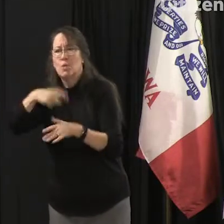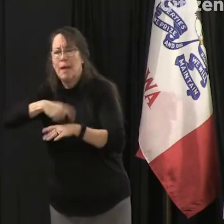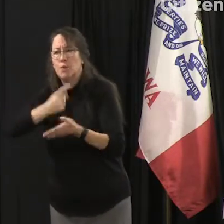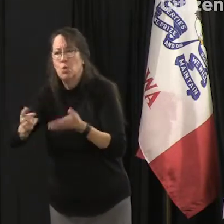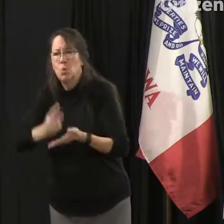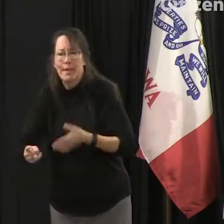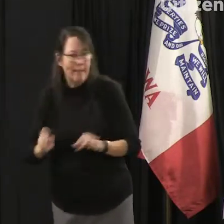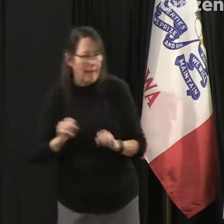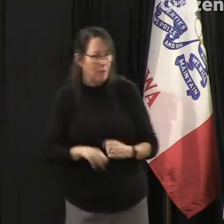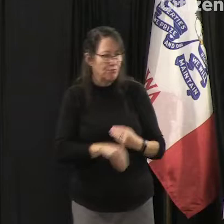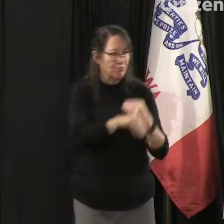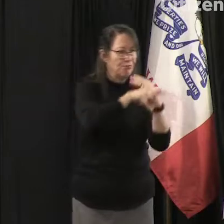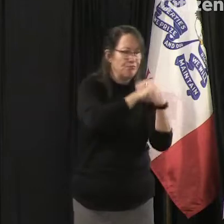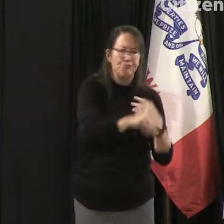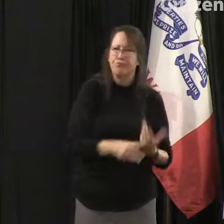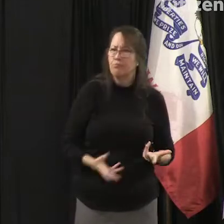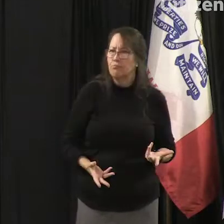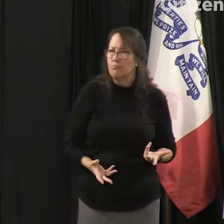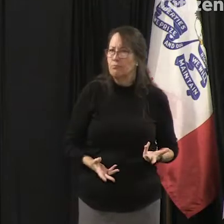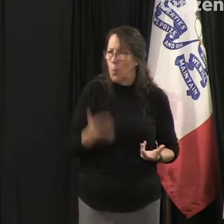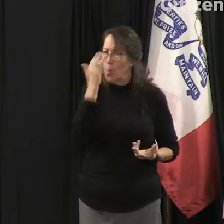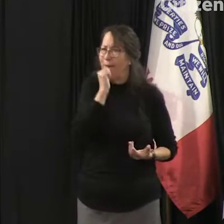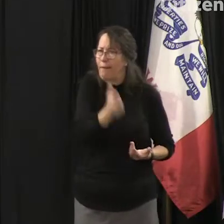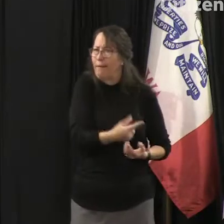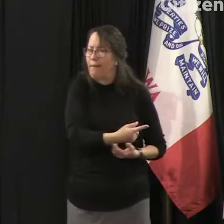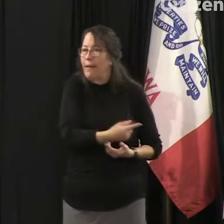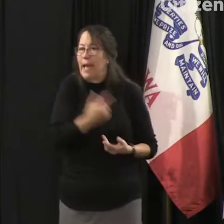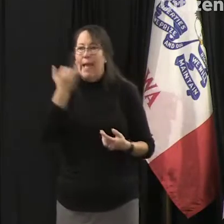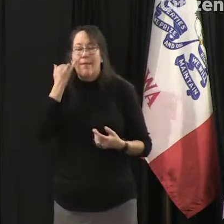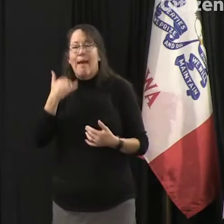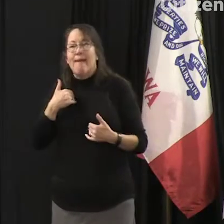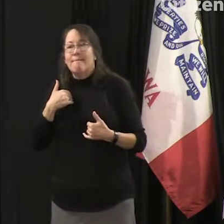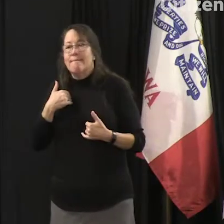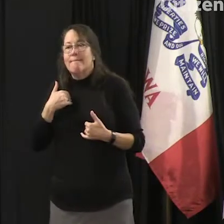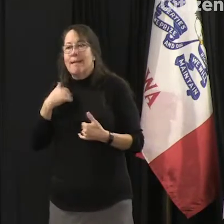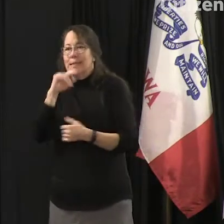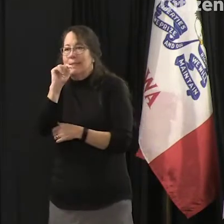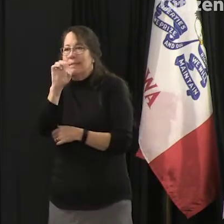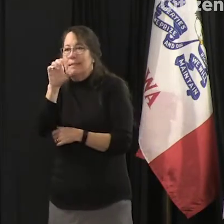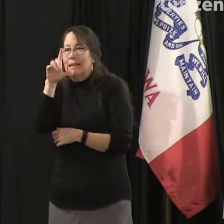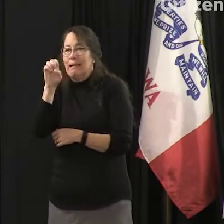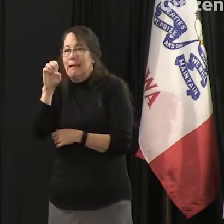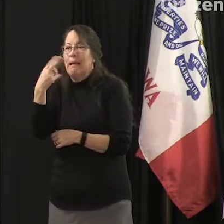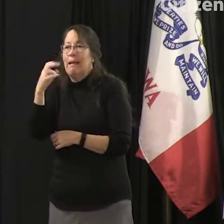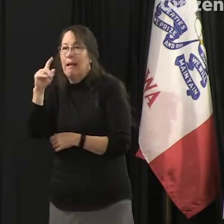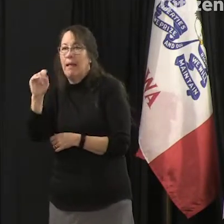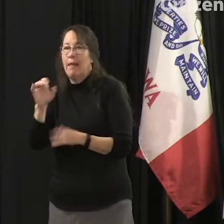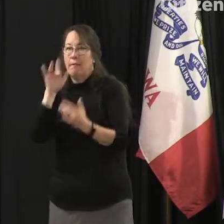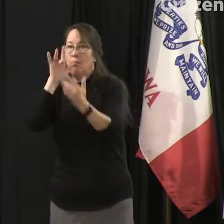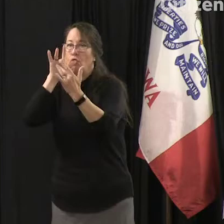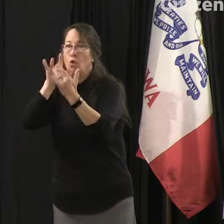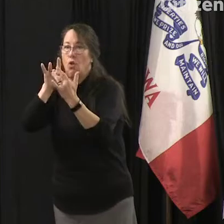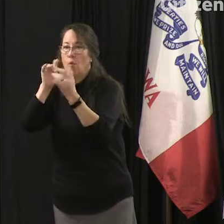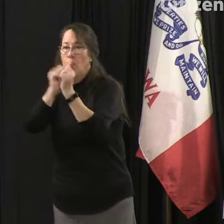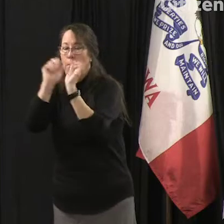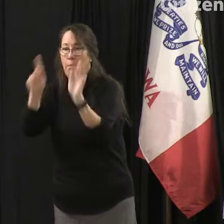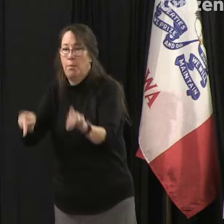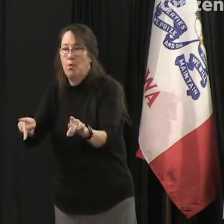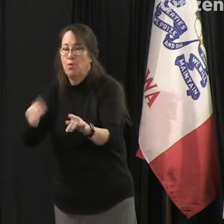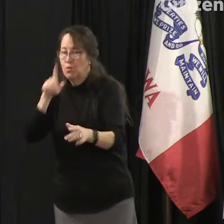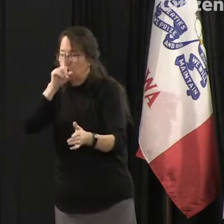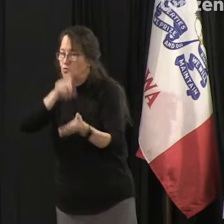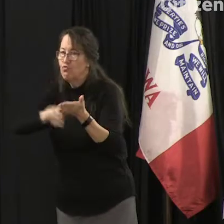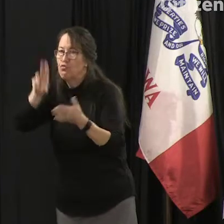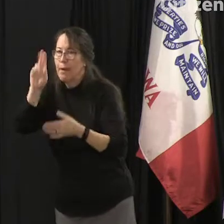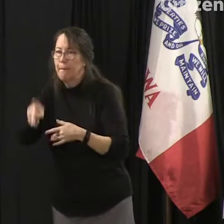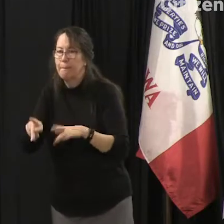week or three times a month. But if they had some telehealth and had contact with someone to check